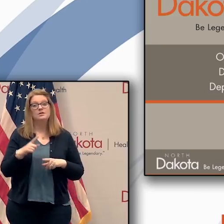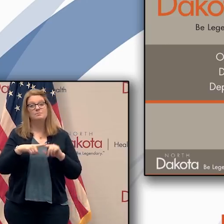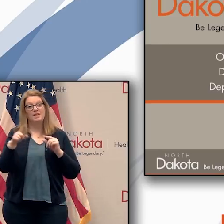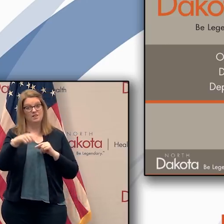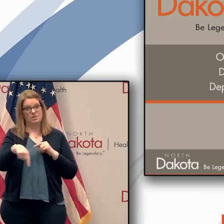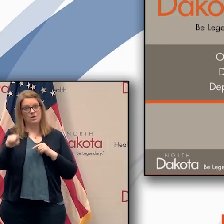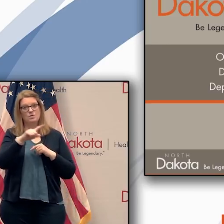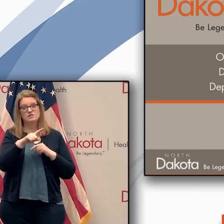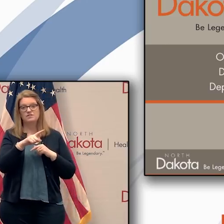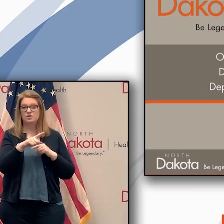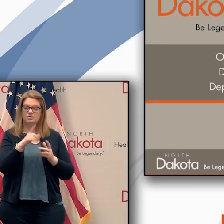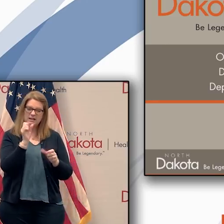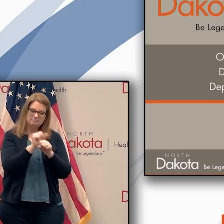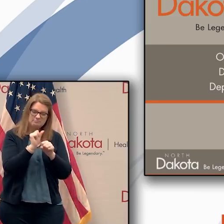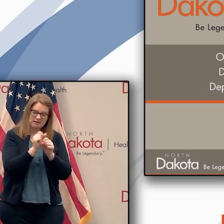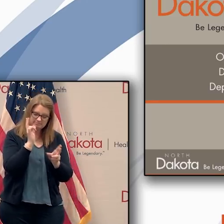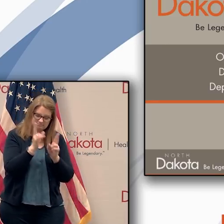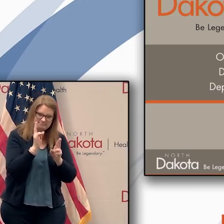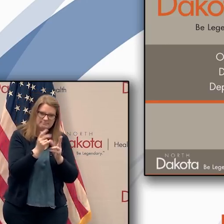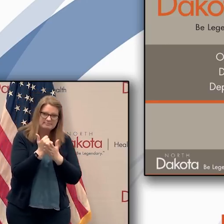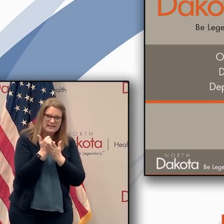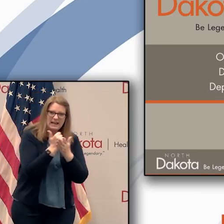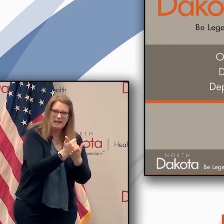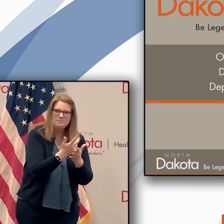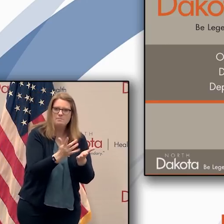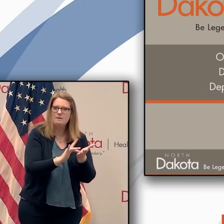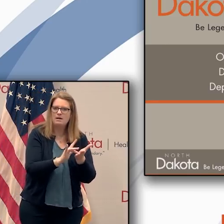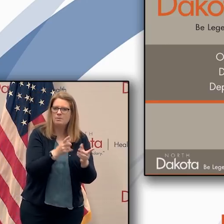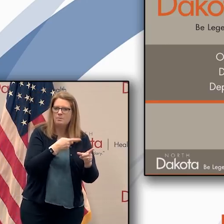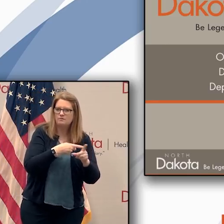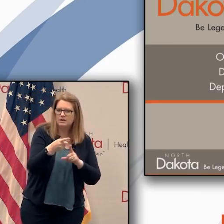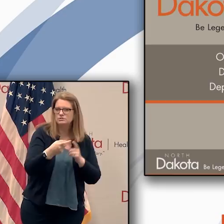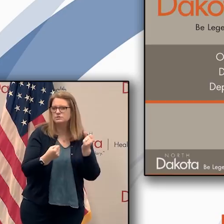the fire every day, medical professionals,